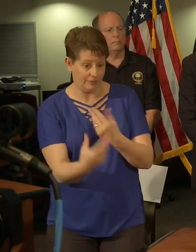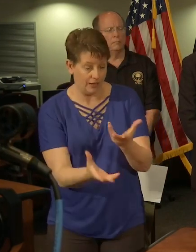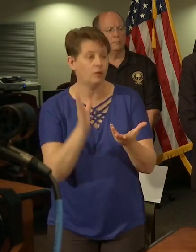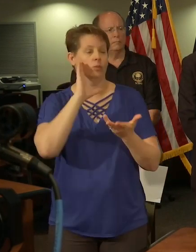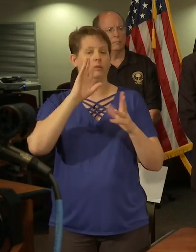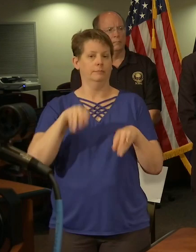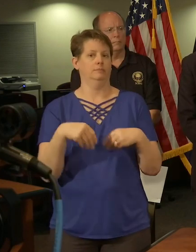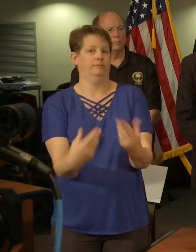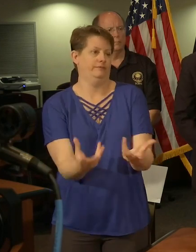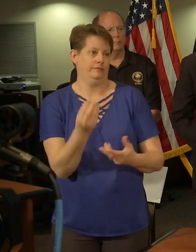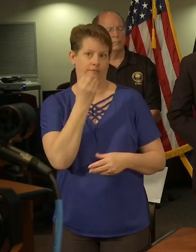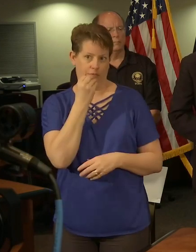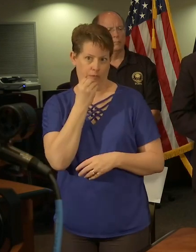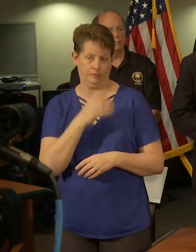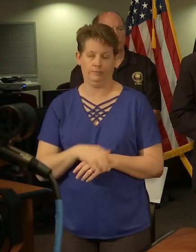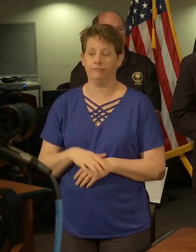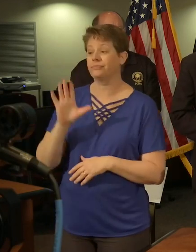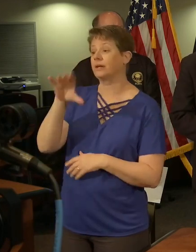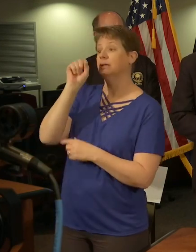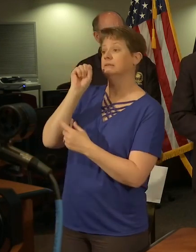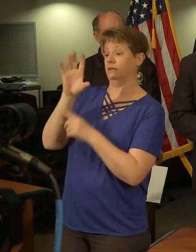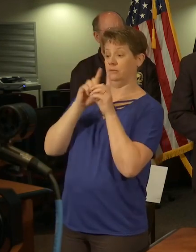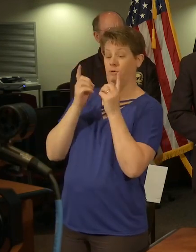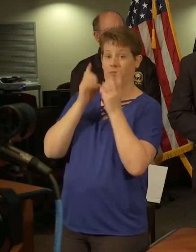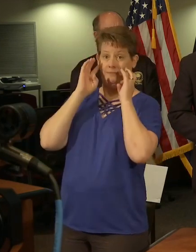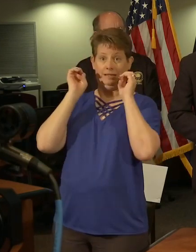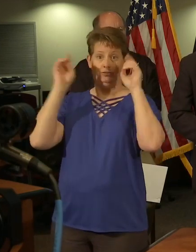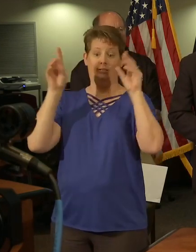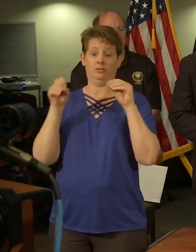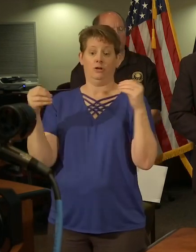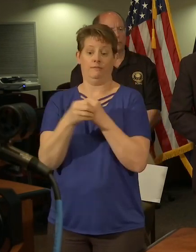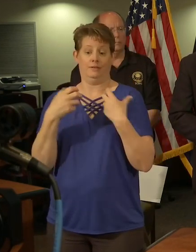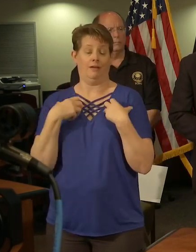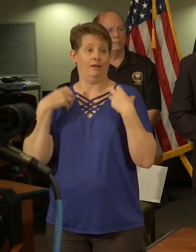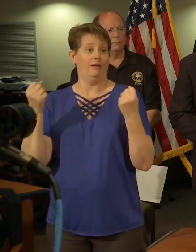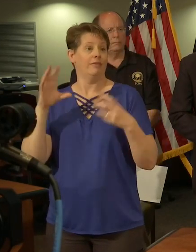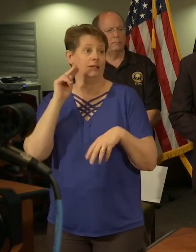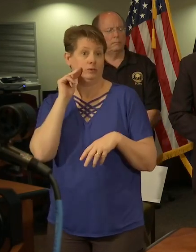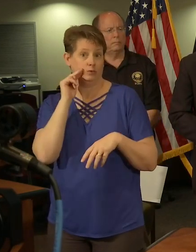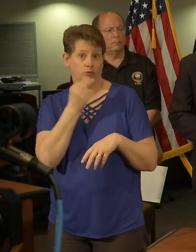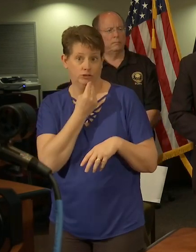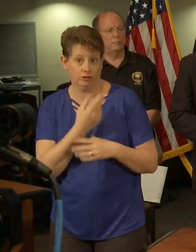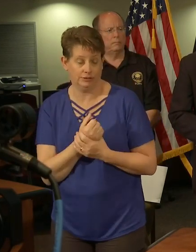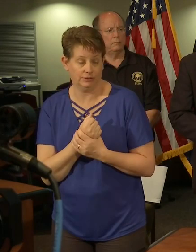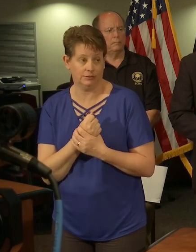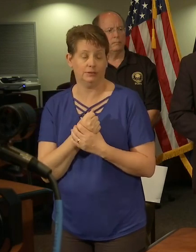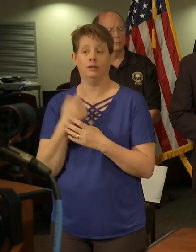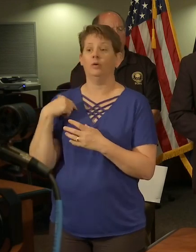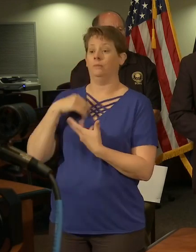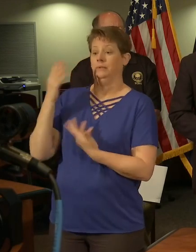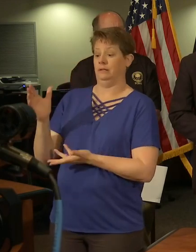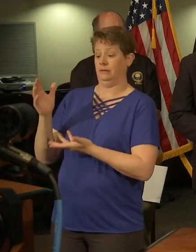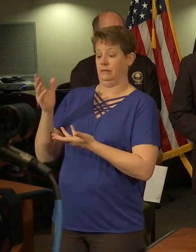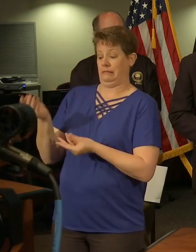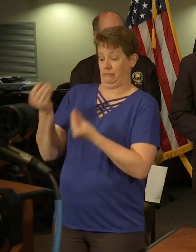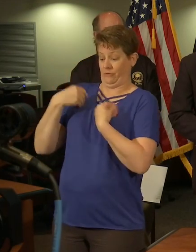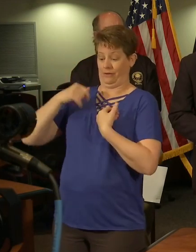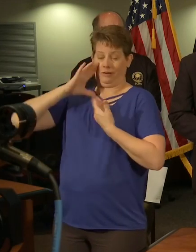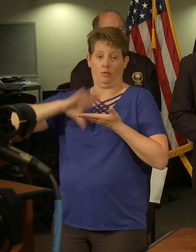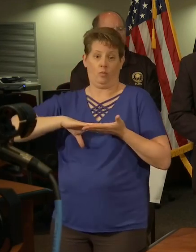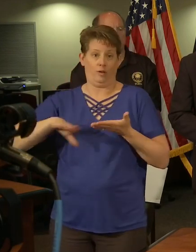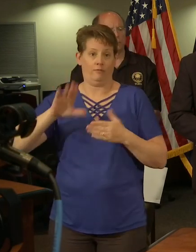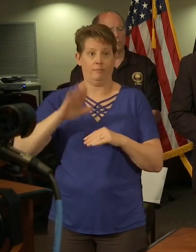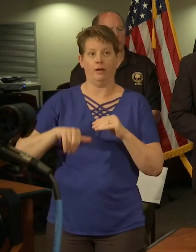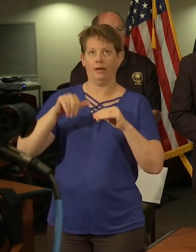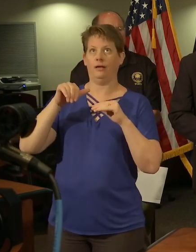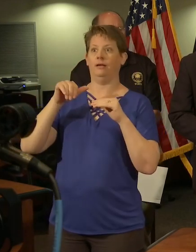fed. The South Carolina Department of Education Office of Health and Nutrition has been granted a waiver from the United